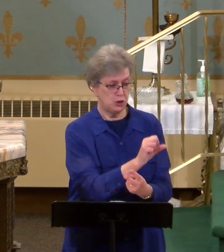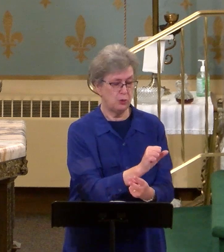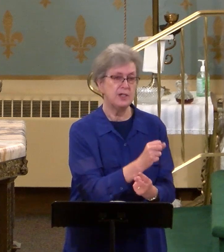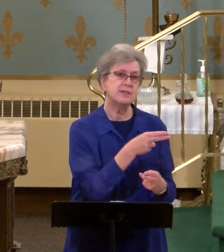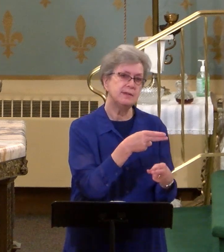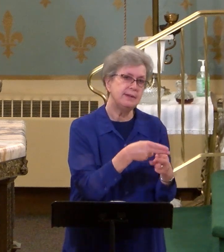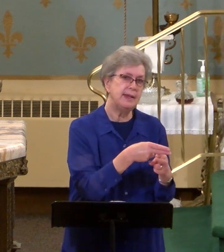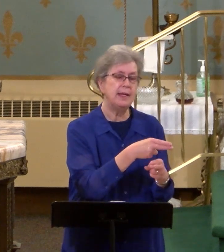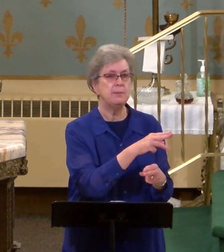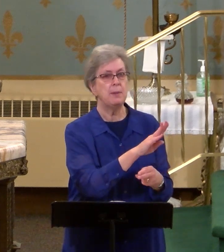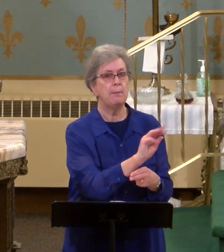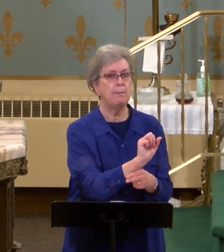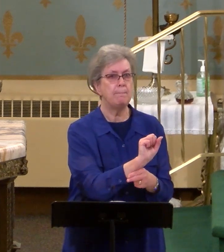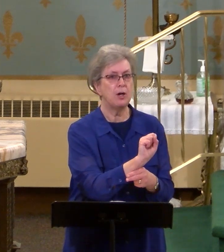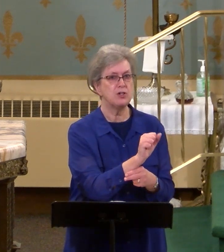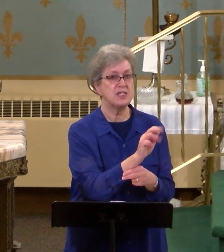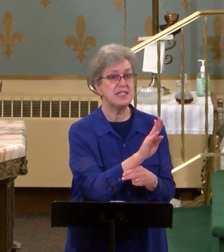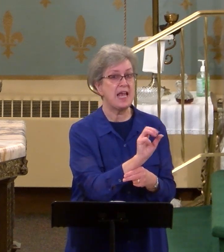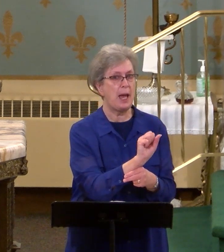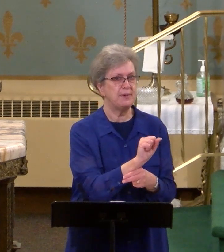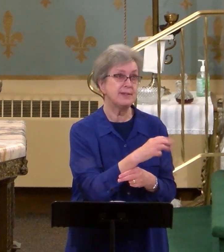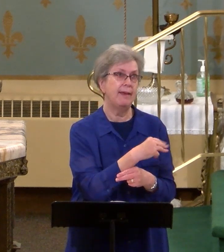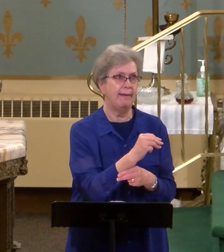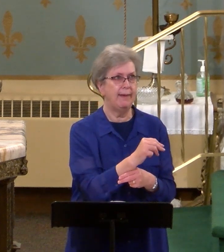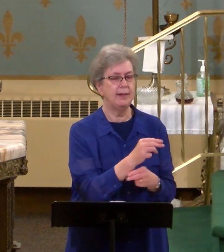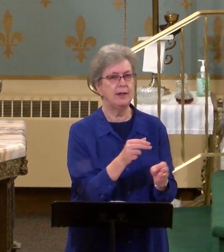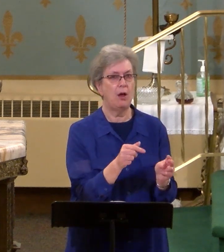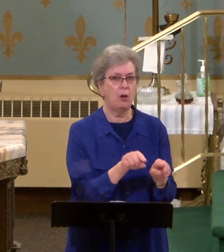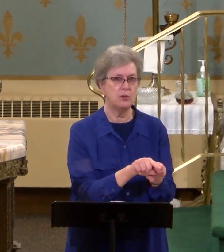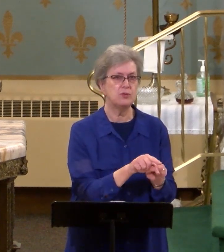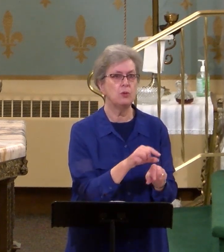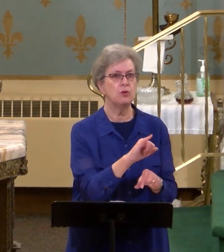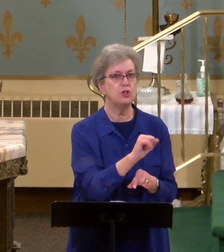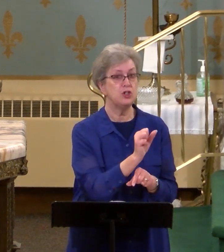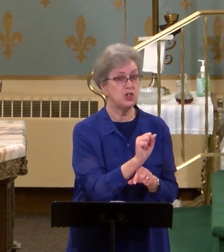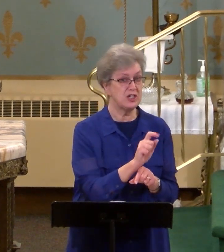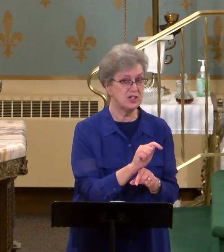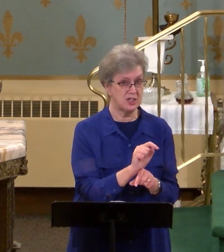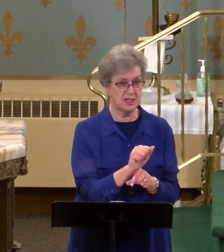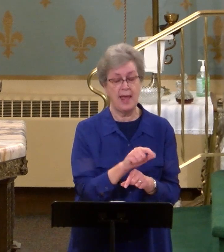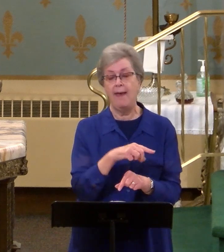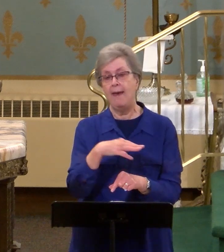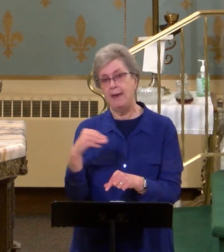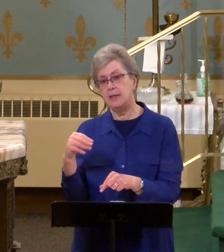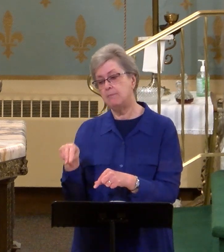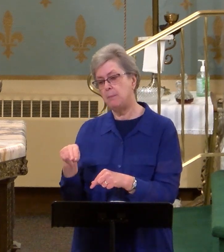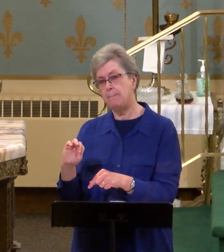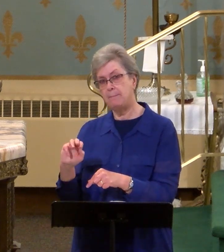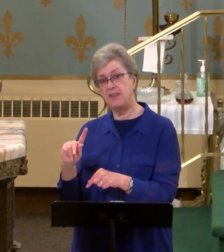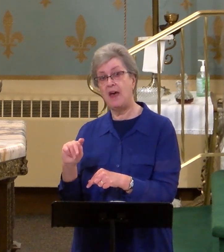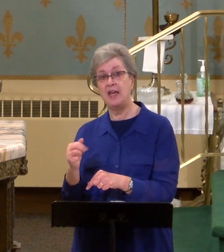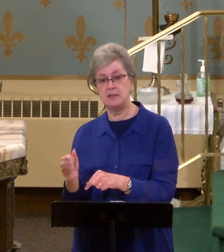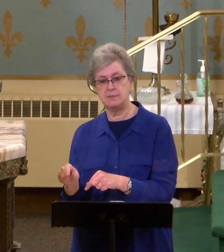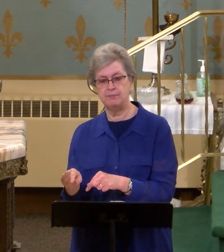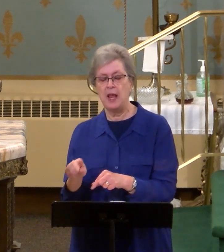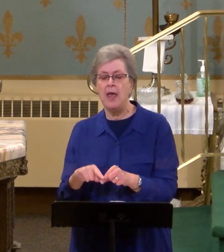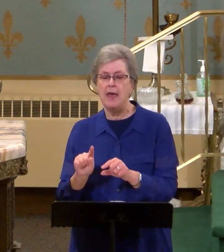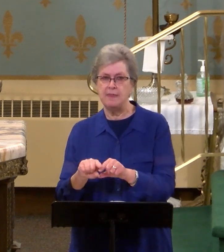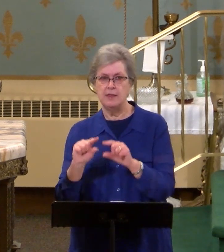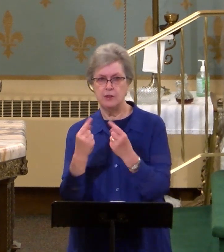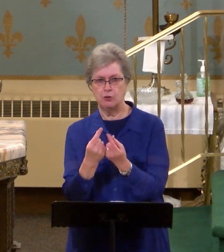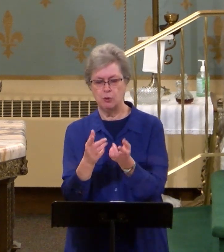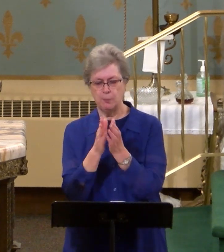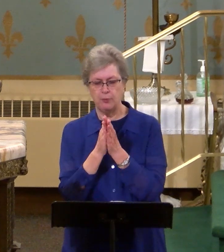as Justus, and Matthias. Then they prayed, "You, Lord, who know the hearts